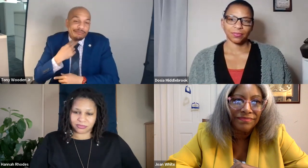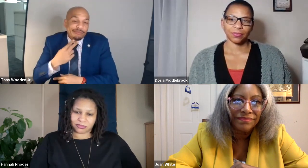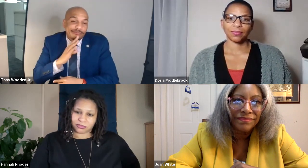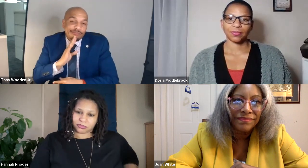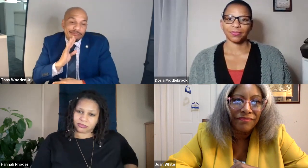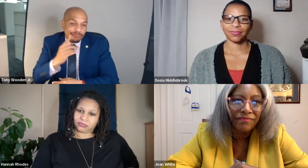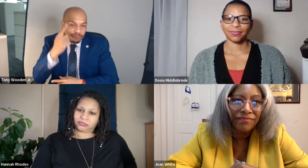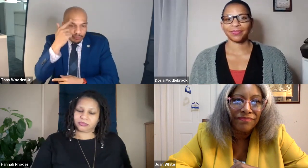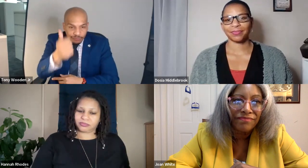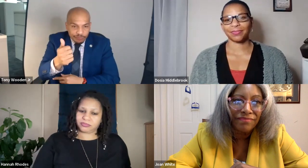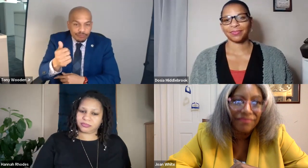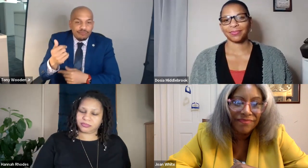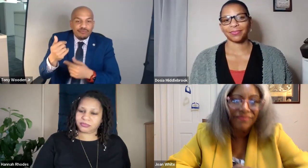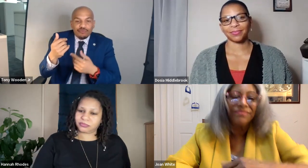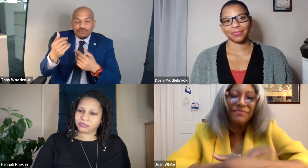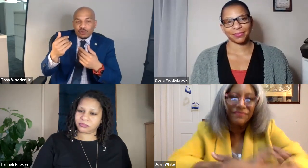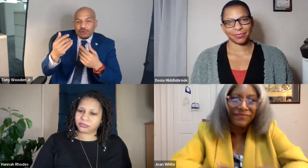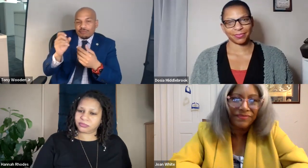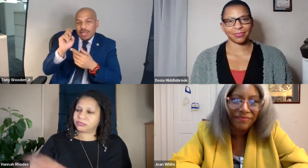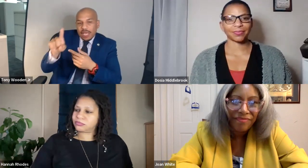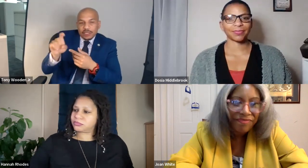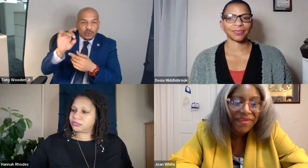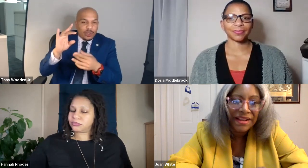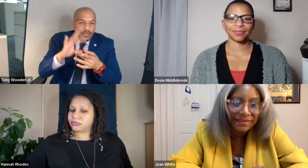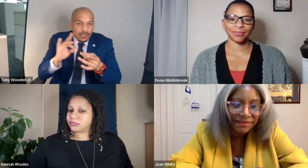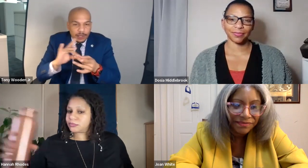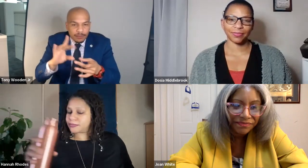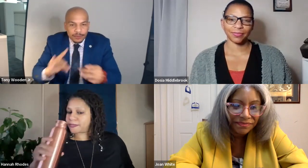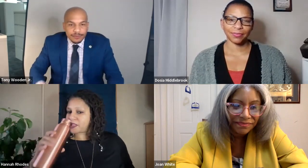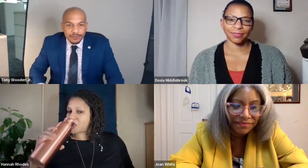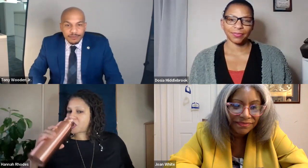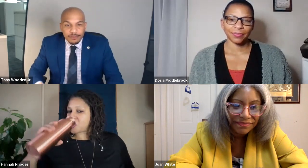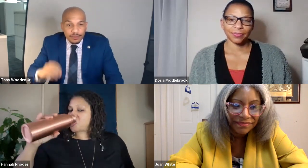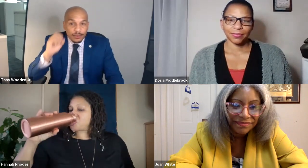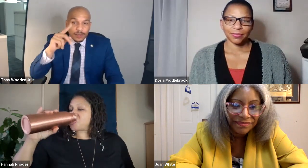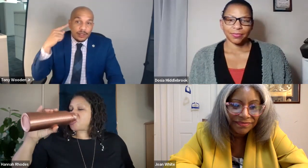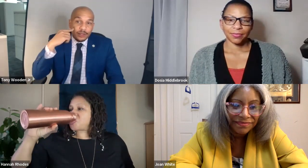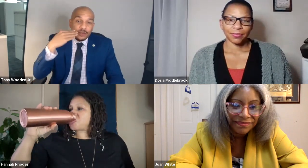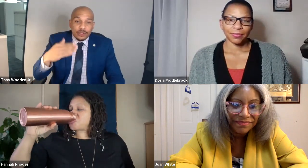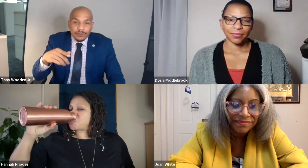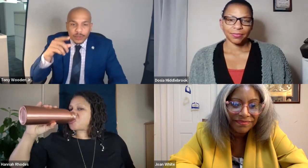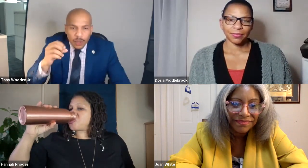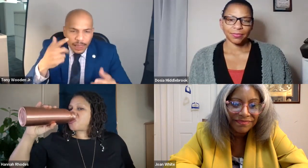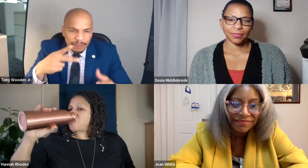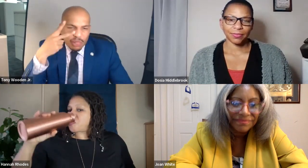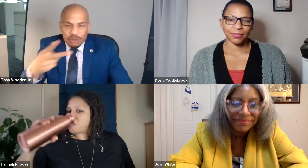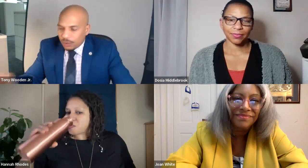I'll enable the permission for you to be able to start your own video if you're deaf, so you can ask your question in sign language. And if you're hearing, you can just